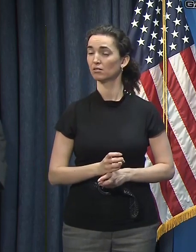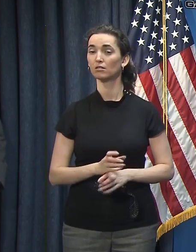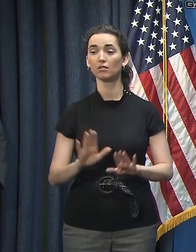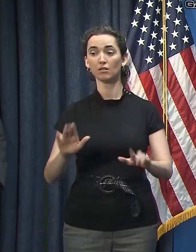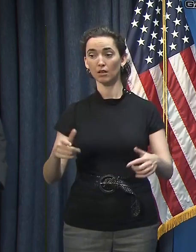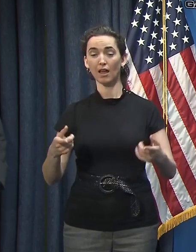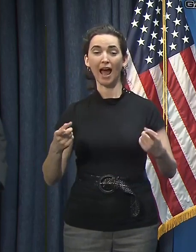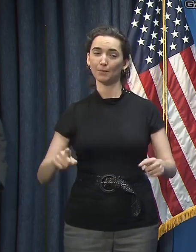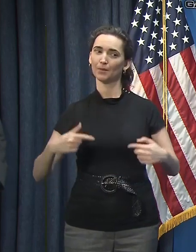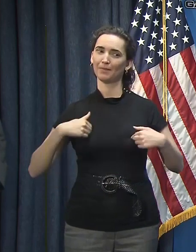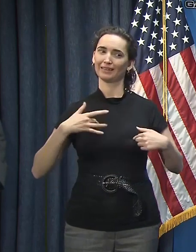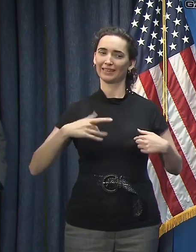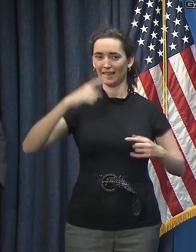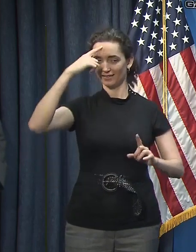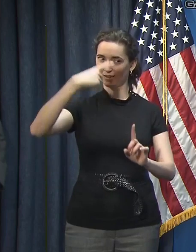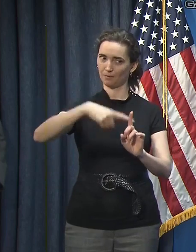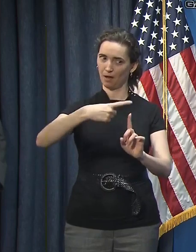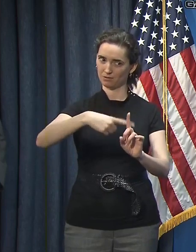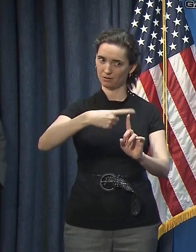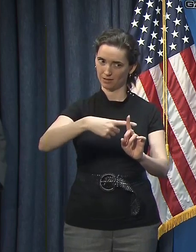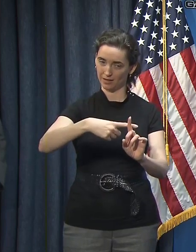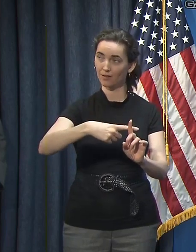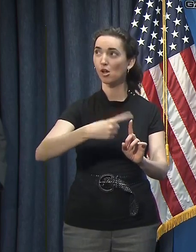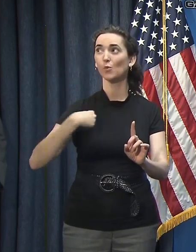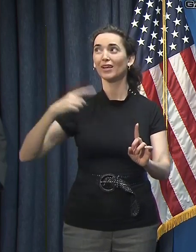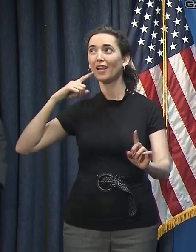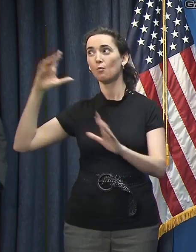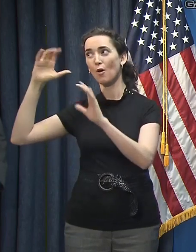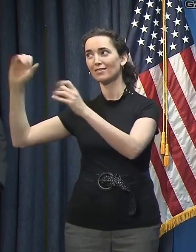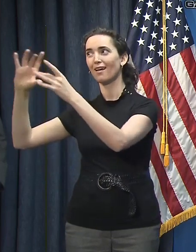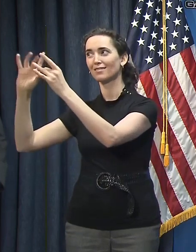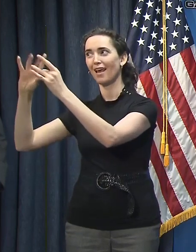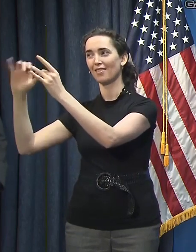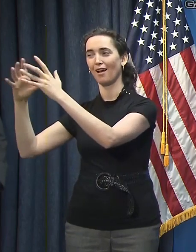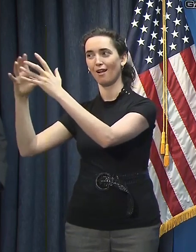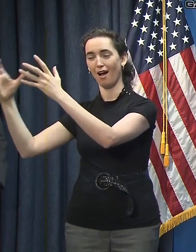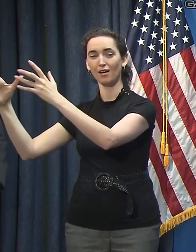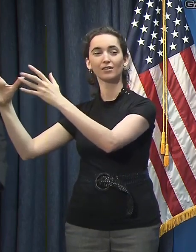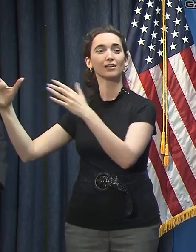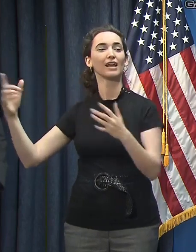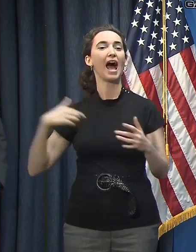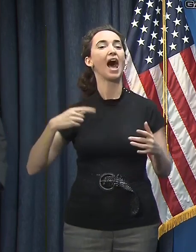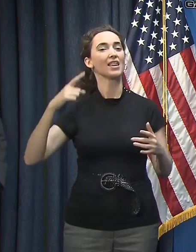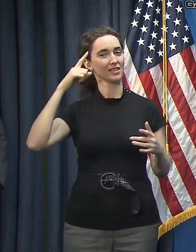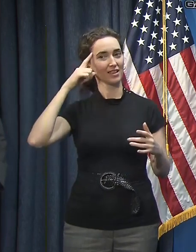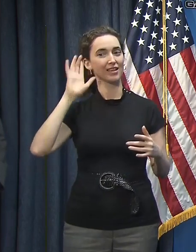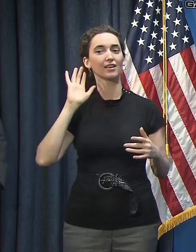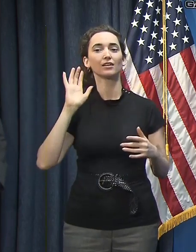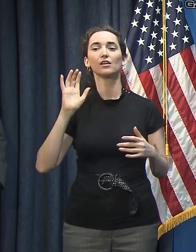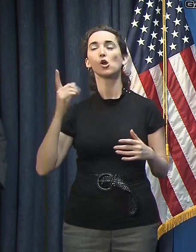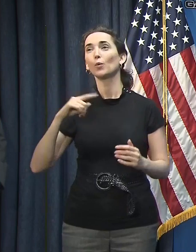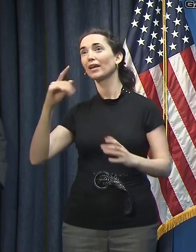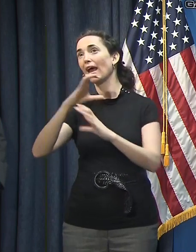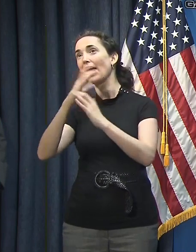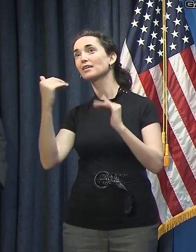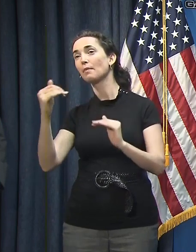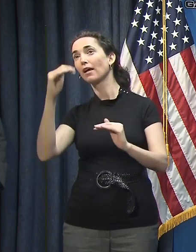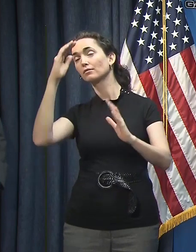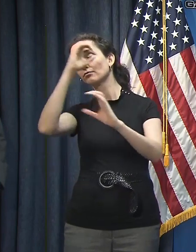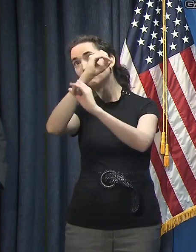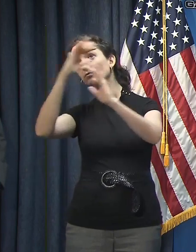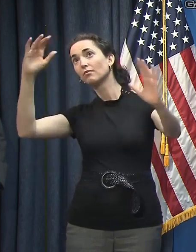who is optimistic, and I know we hear the president say this. I believe that we're going to bounce back quicker than some